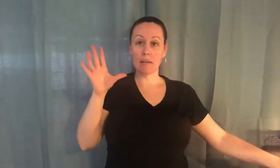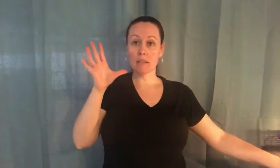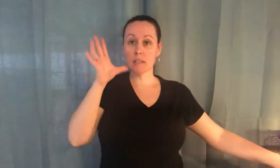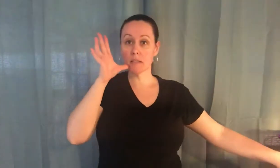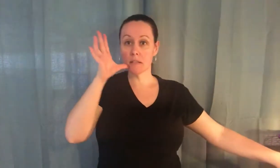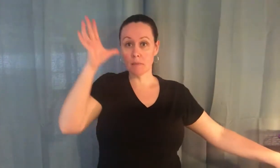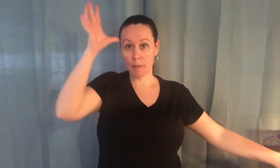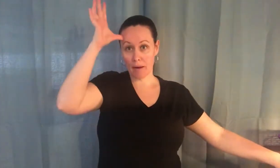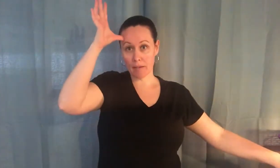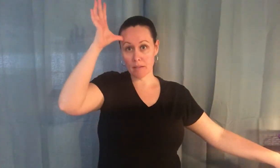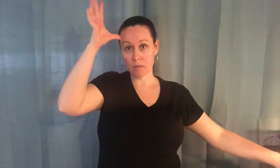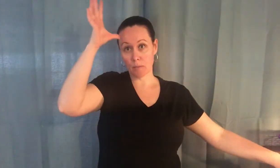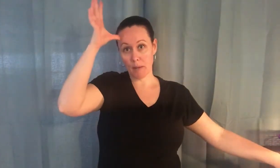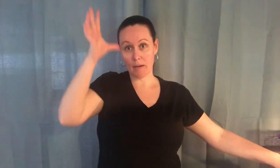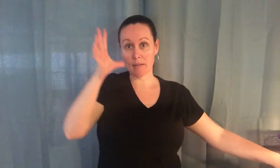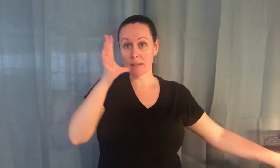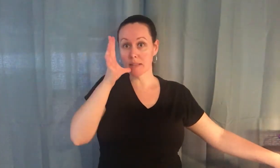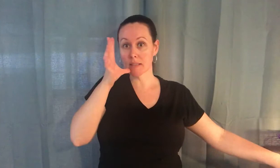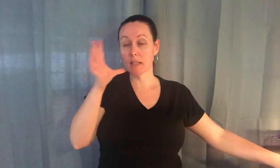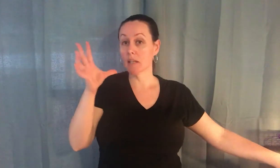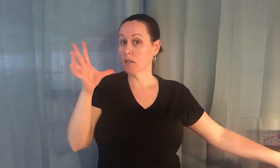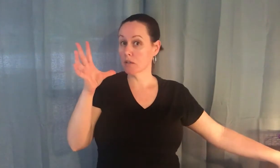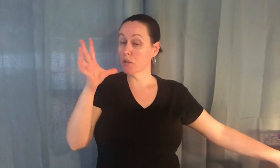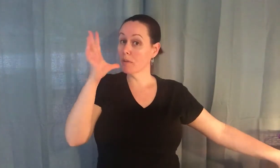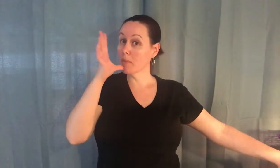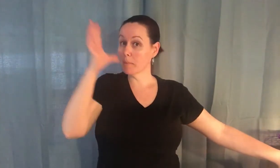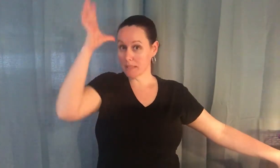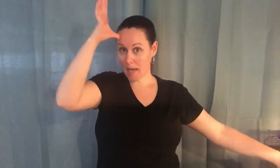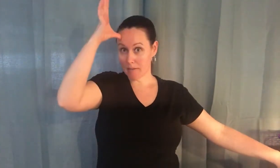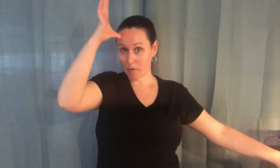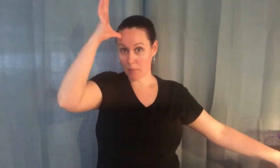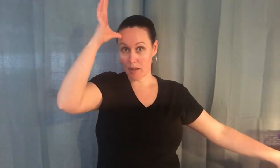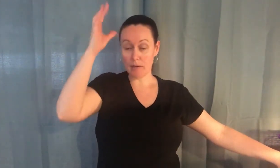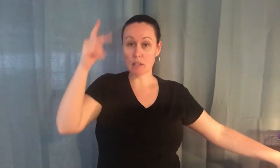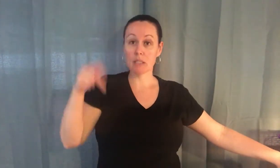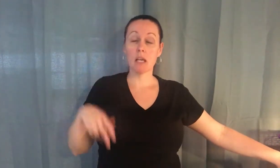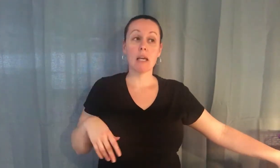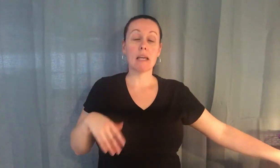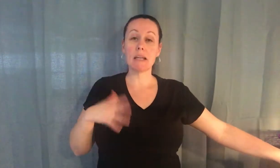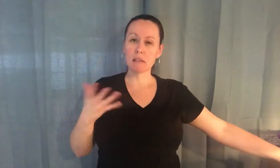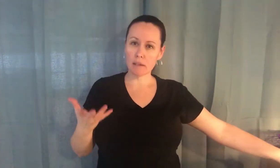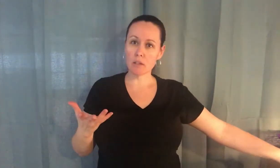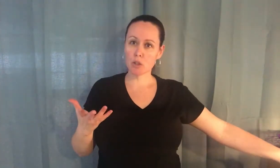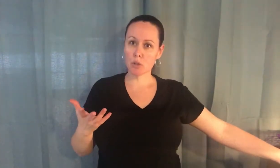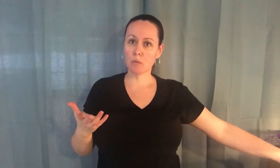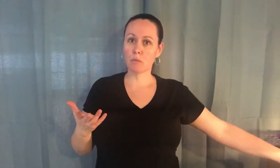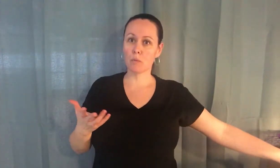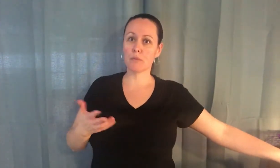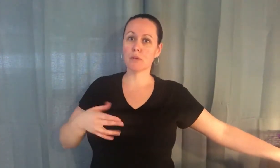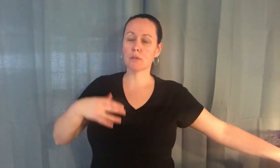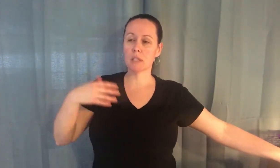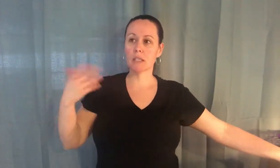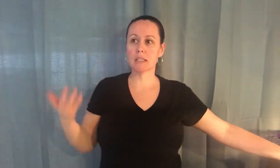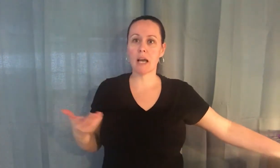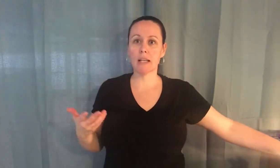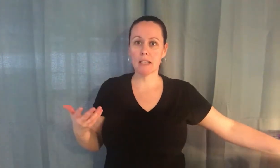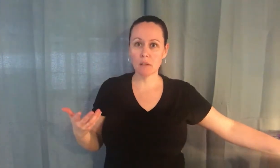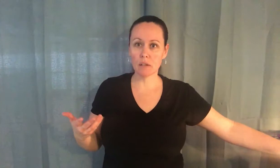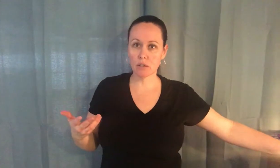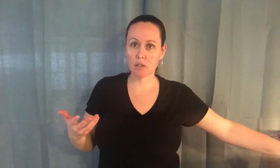Parents. Parents or parents. So you have mom and dad or parents. English, if you're going to sign English